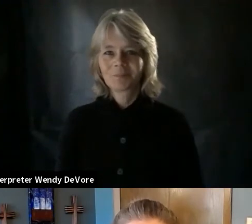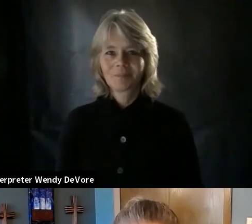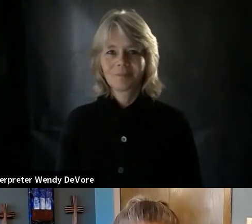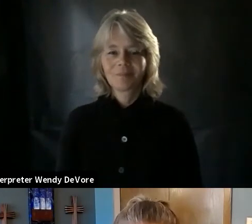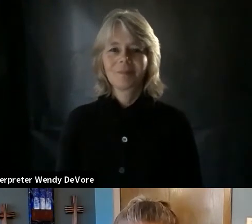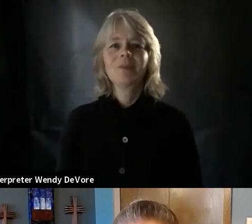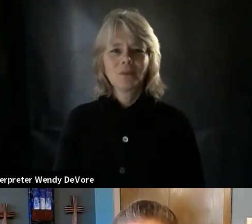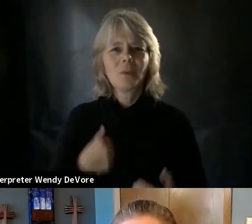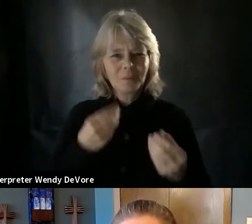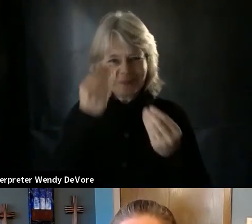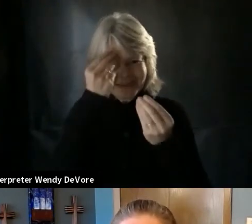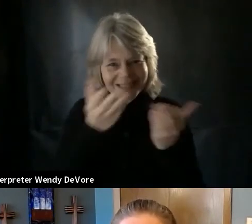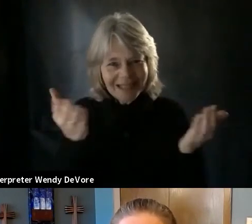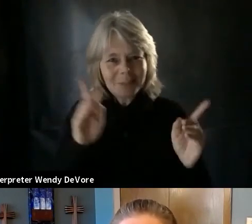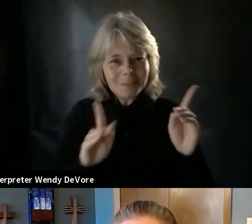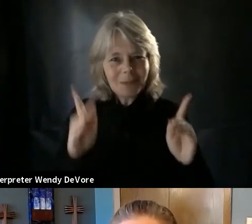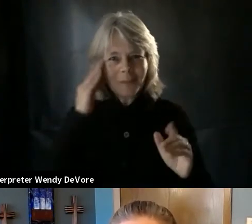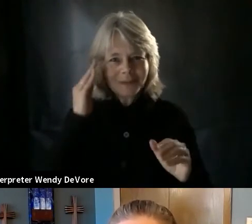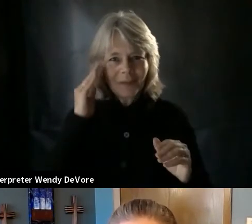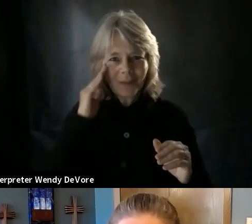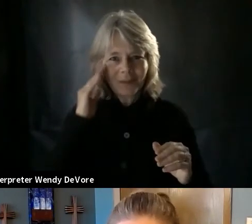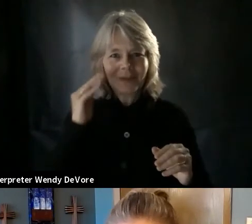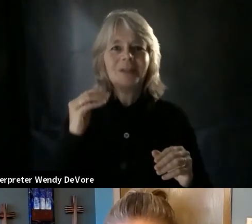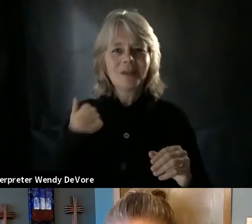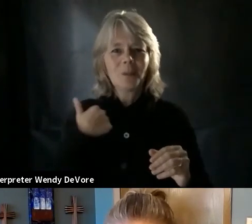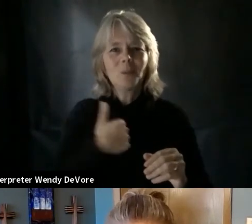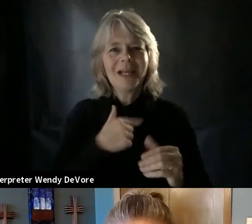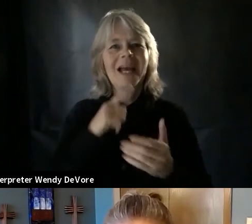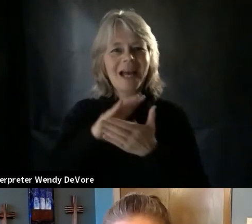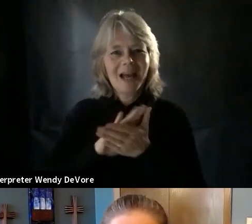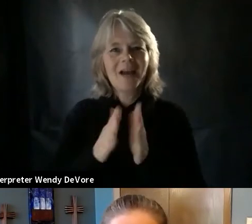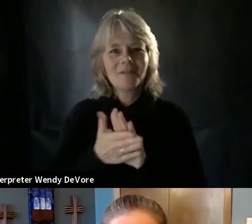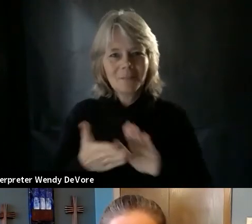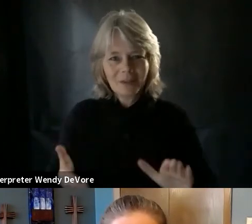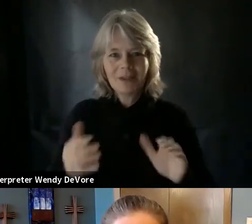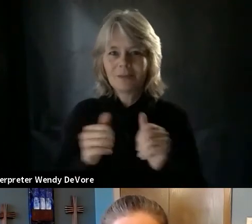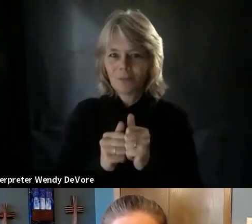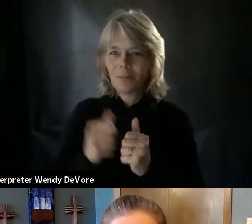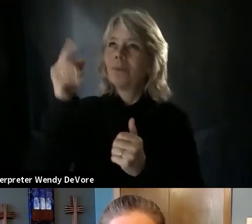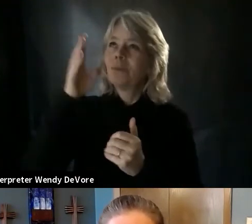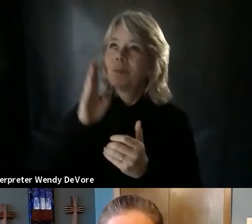Let others know that we have peace with God.